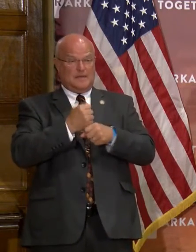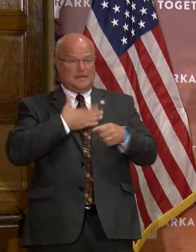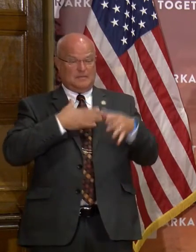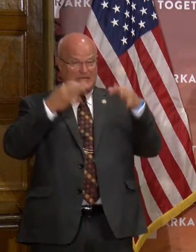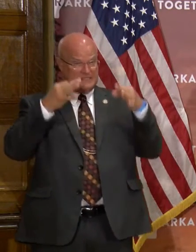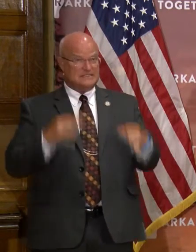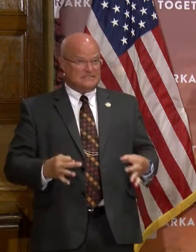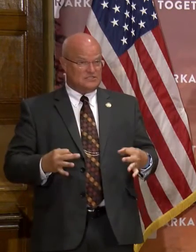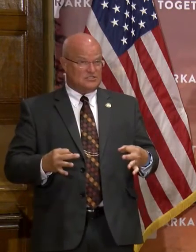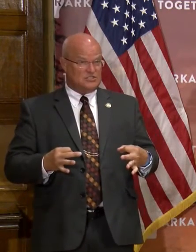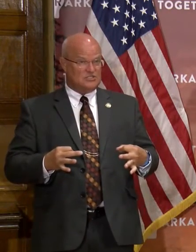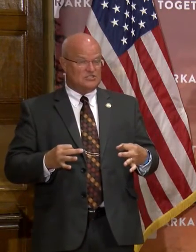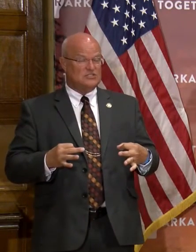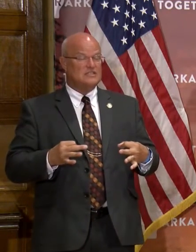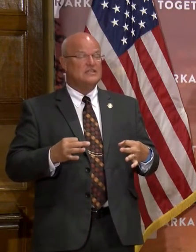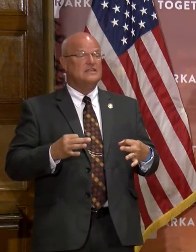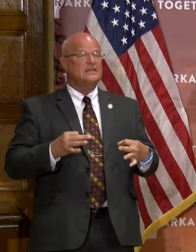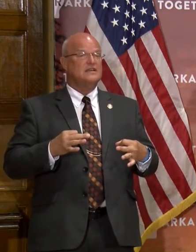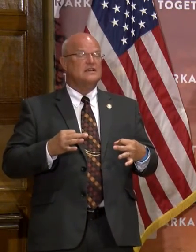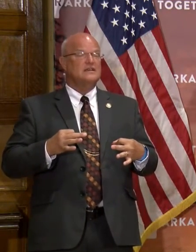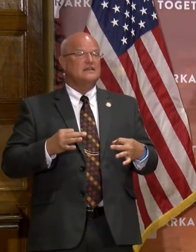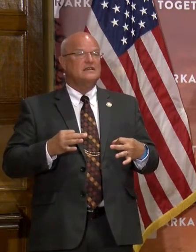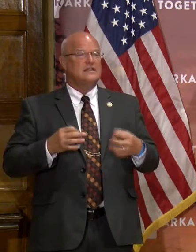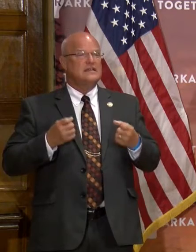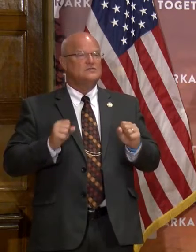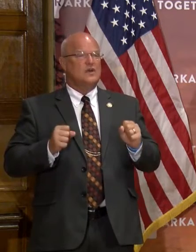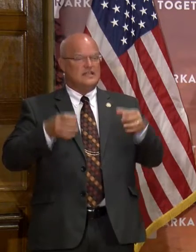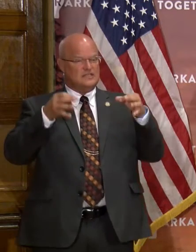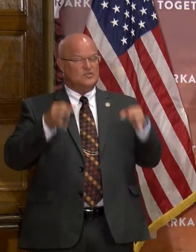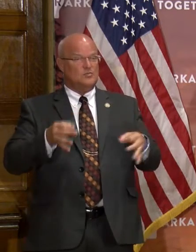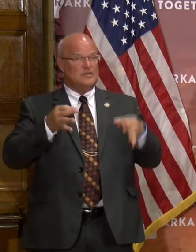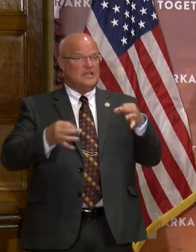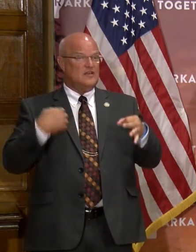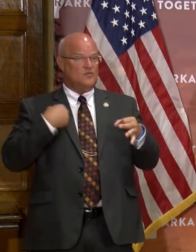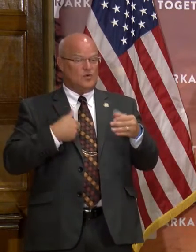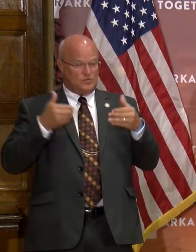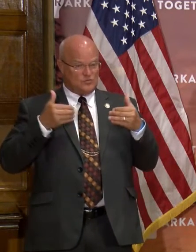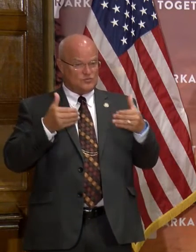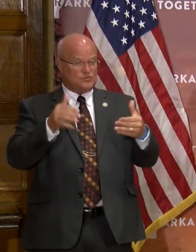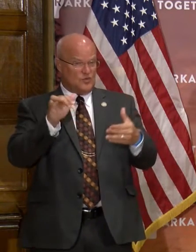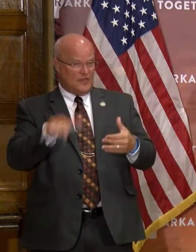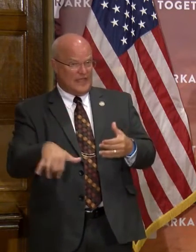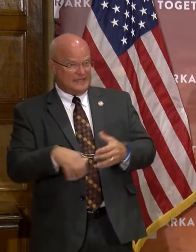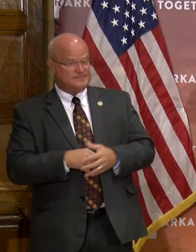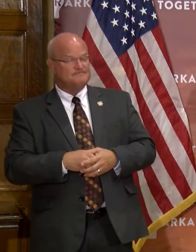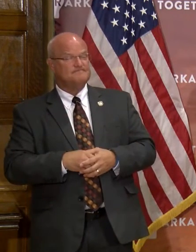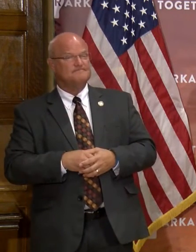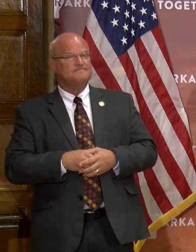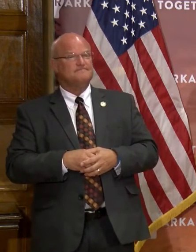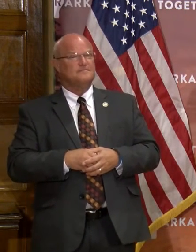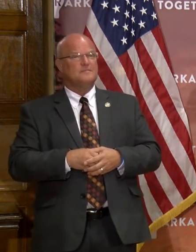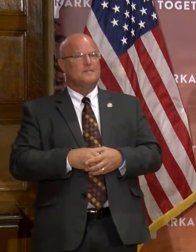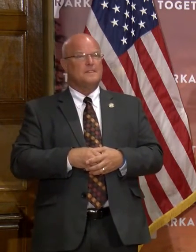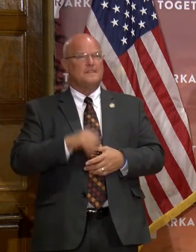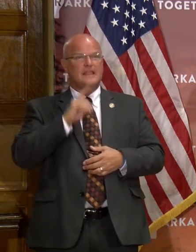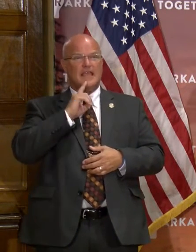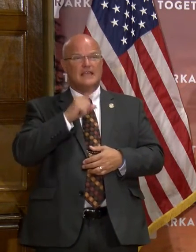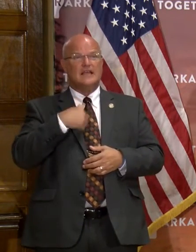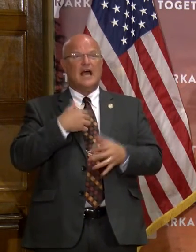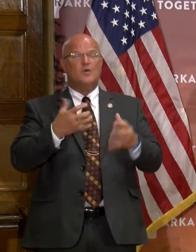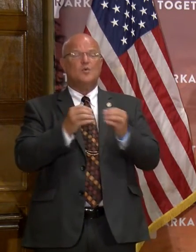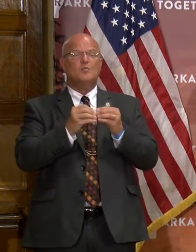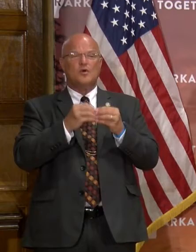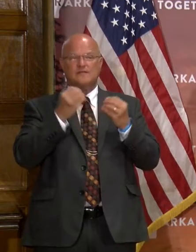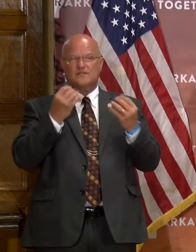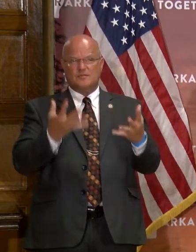my decision and try to determine whether we're going to pursue that? And the answer is, I want more information